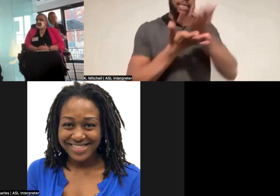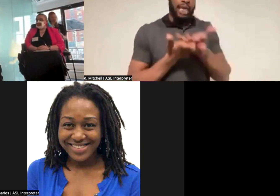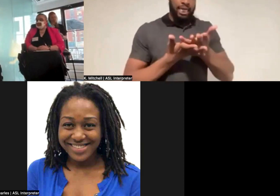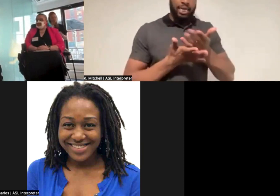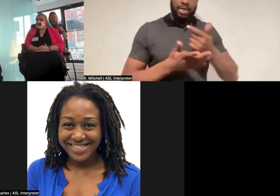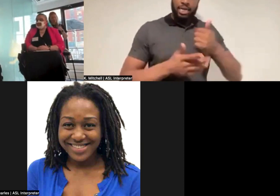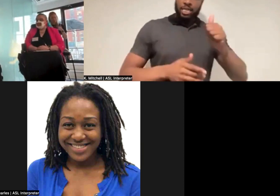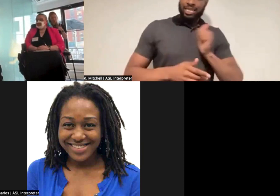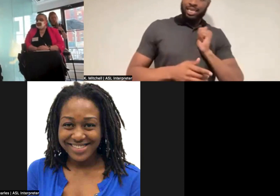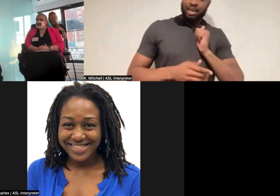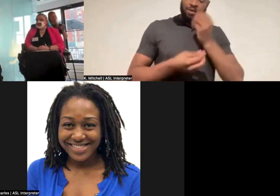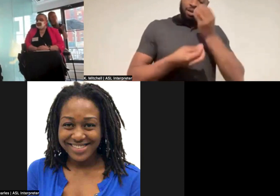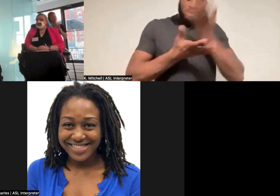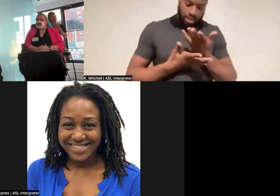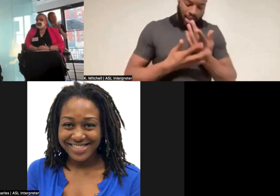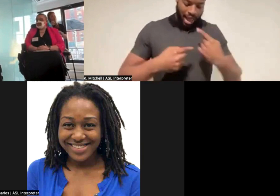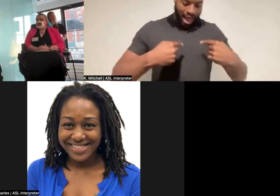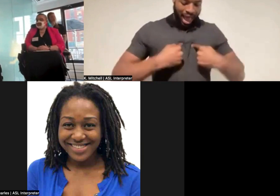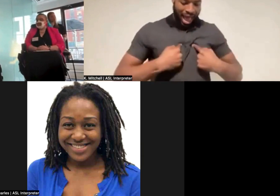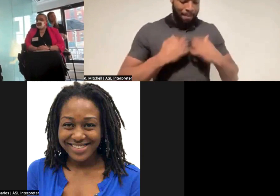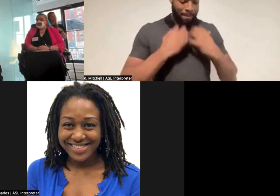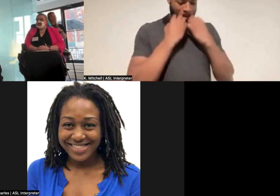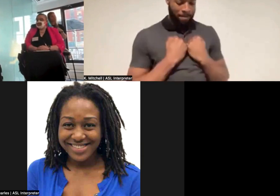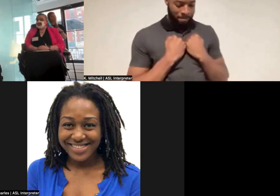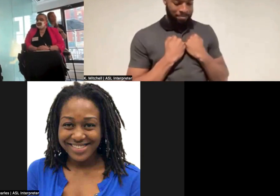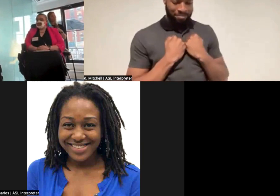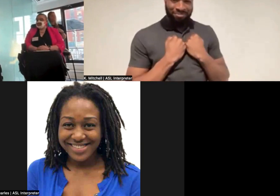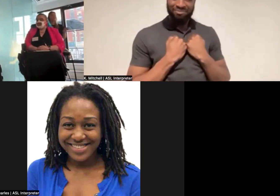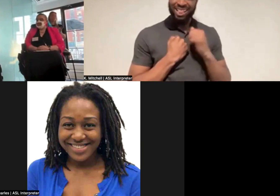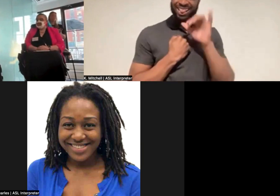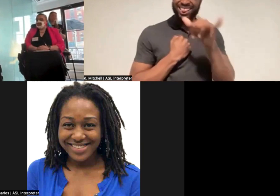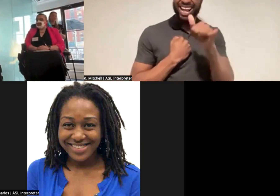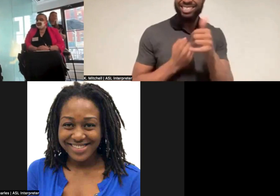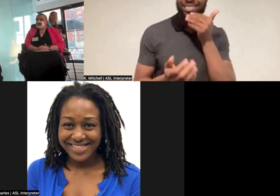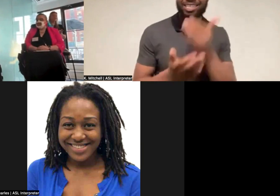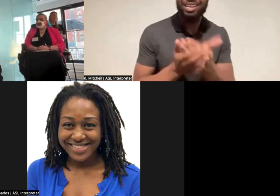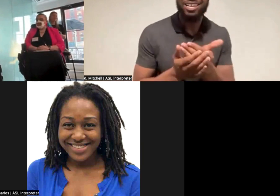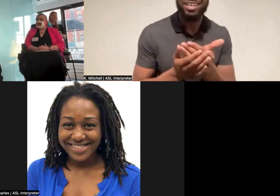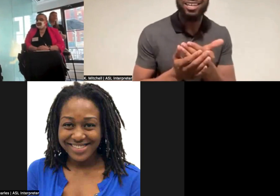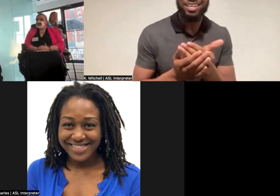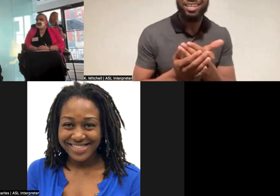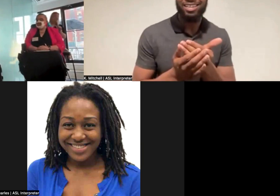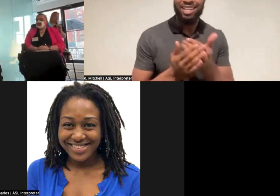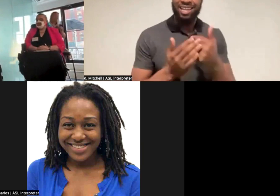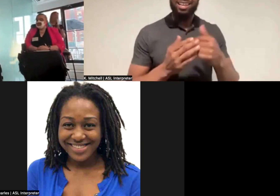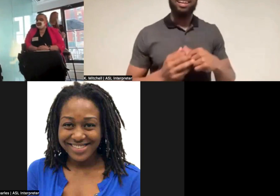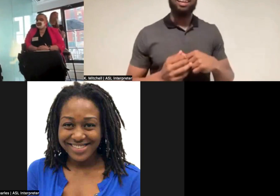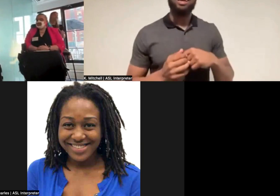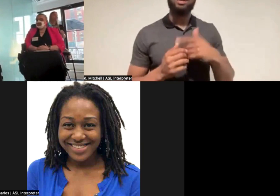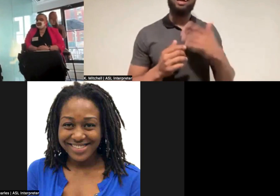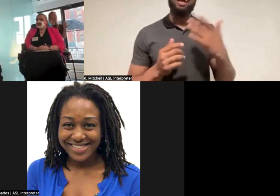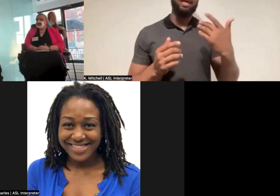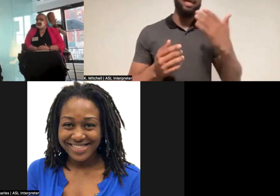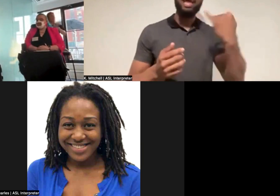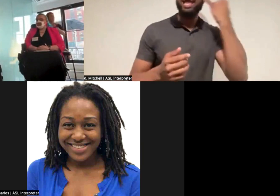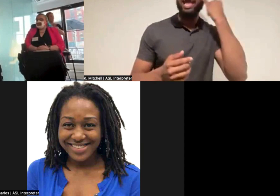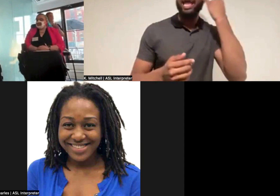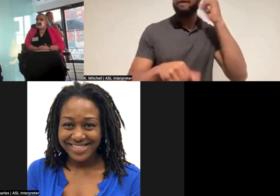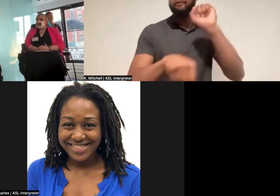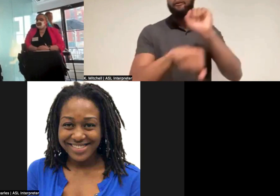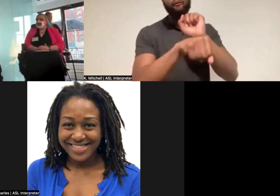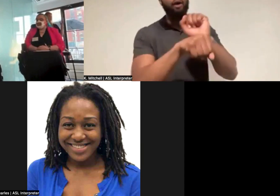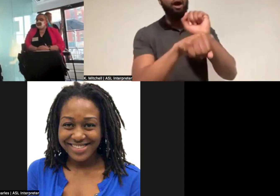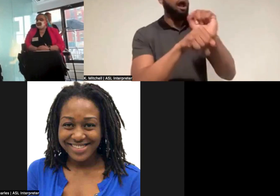matter. And that's really important. So, you know, if you, and maybe things are really bad at work and like it just